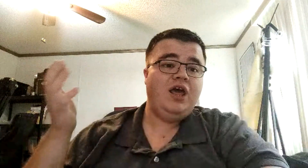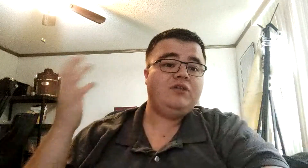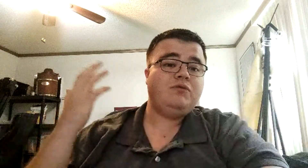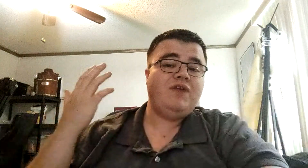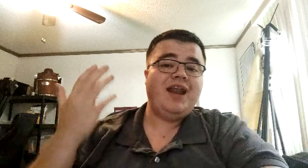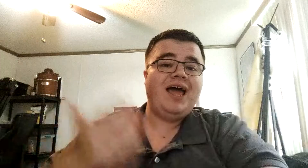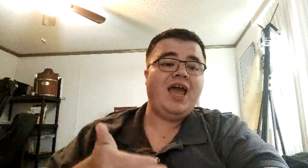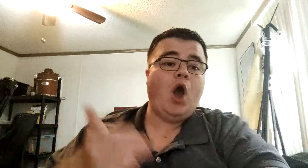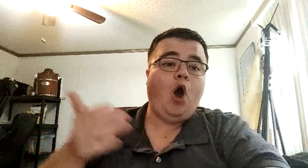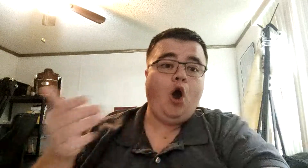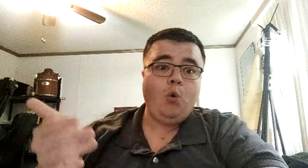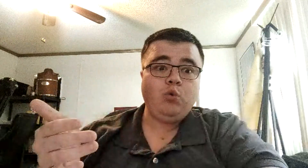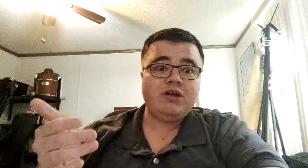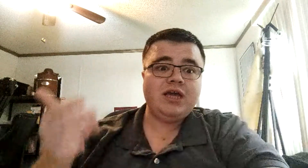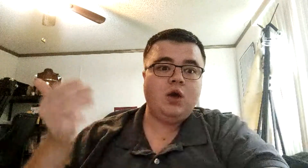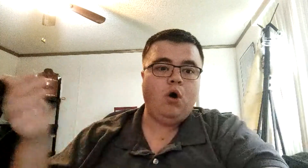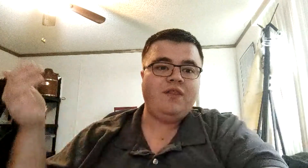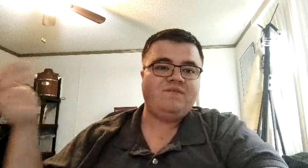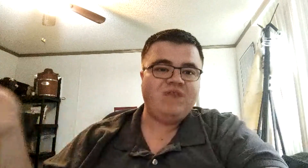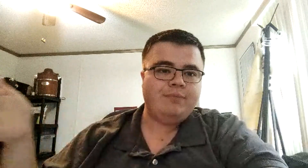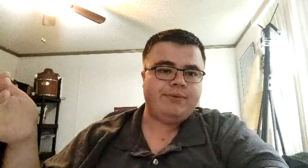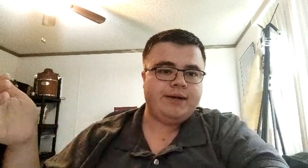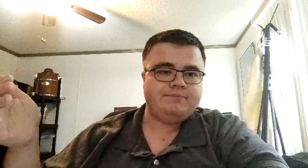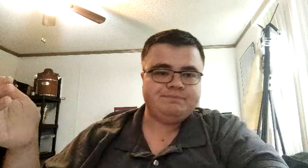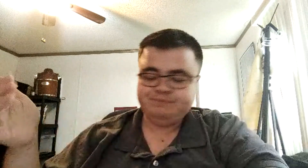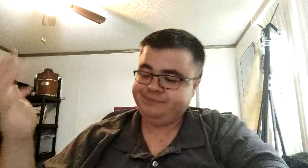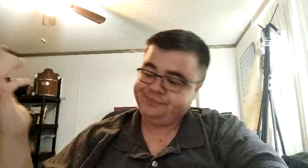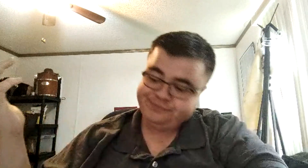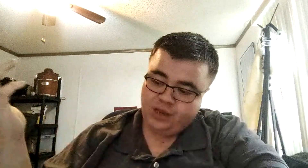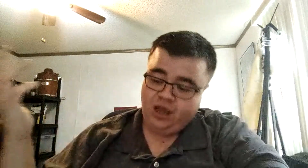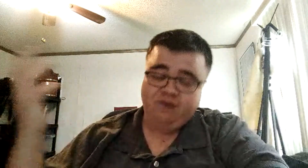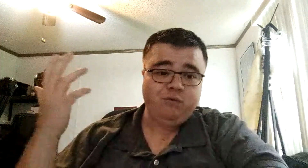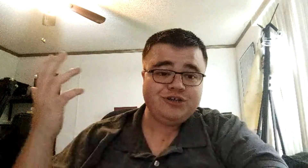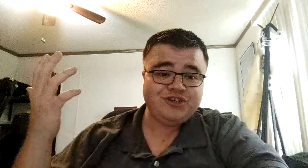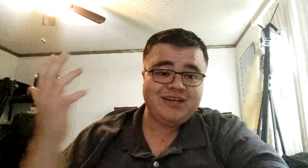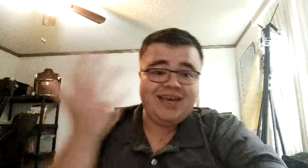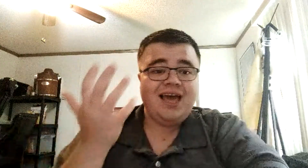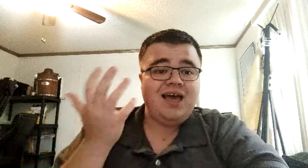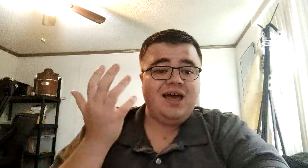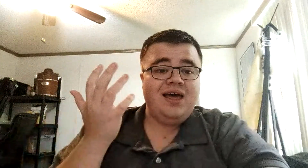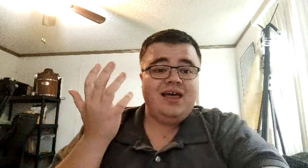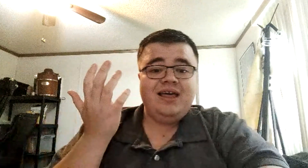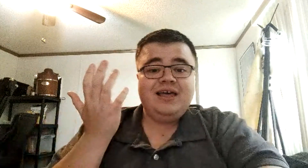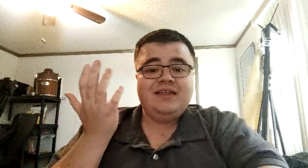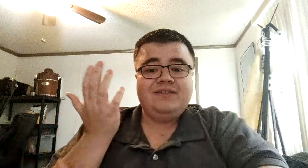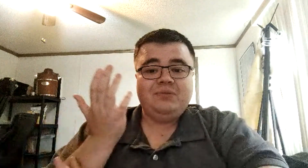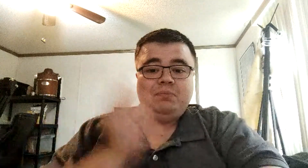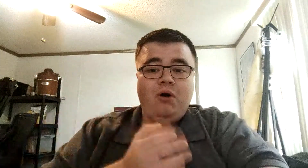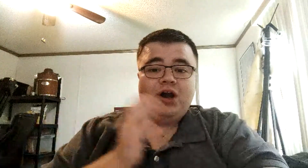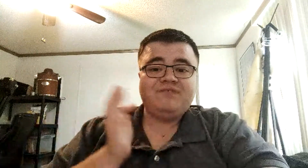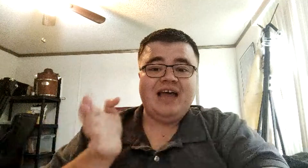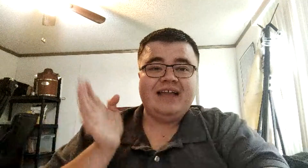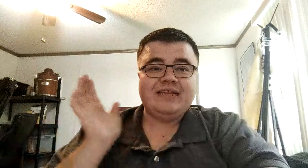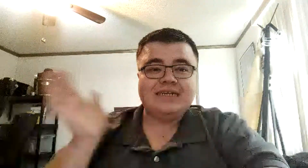to rely only on the vibrate. Unfortunately, part of that they did